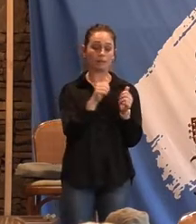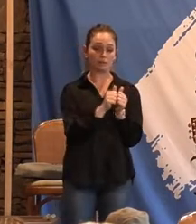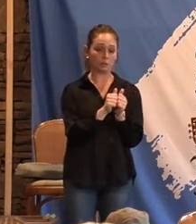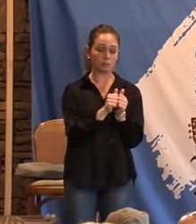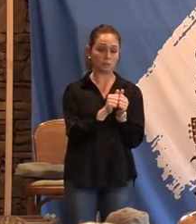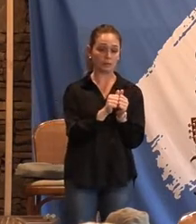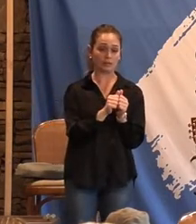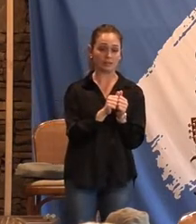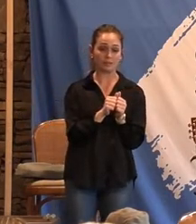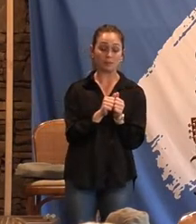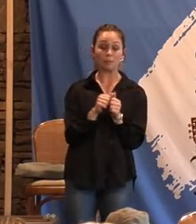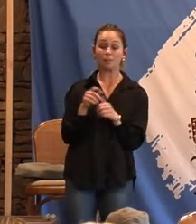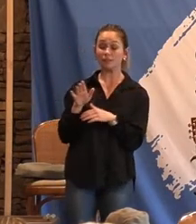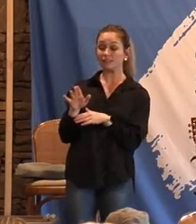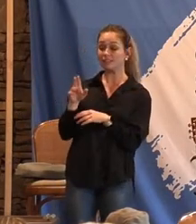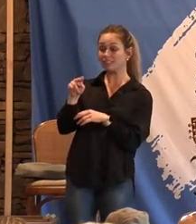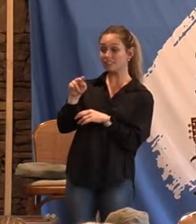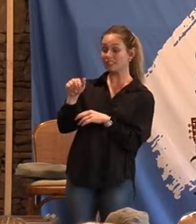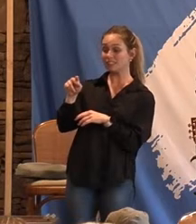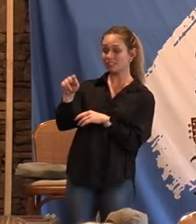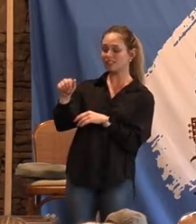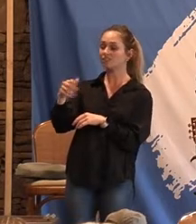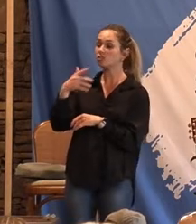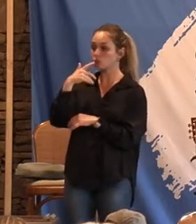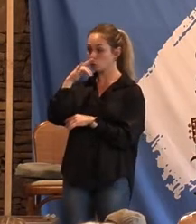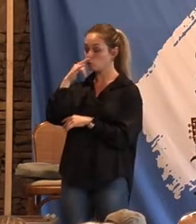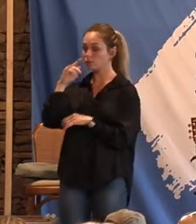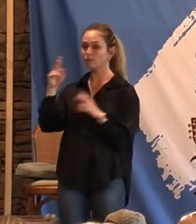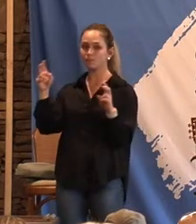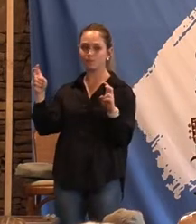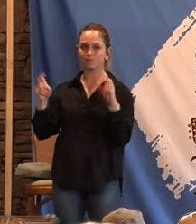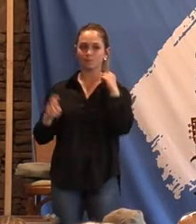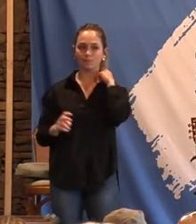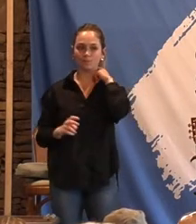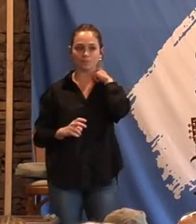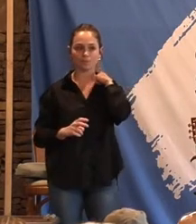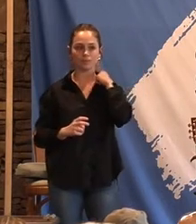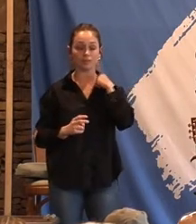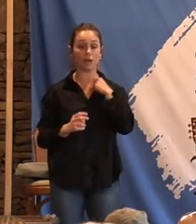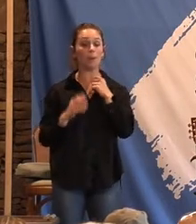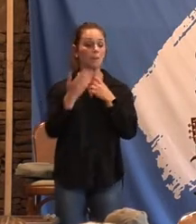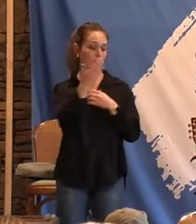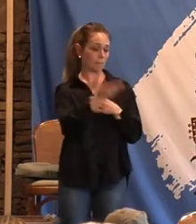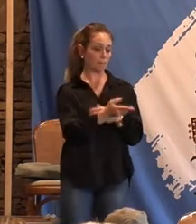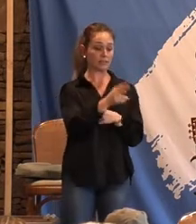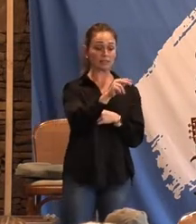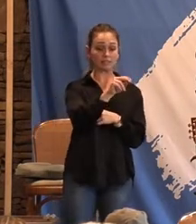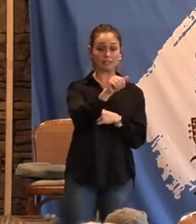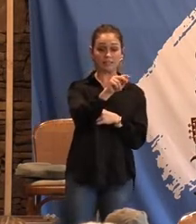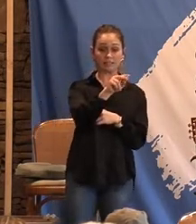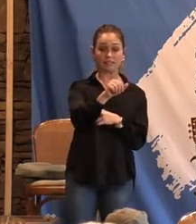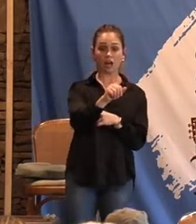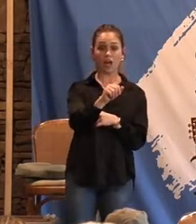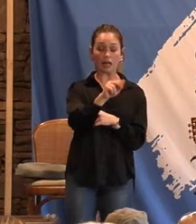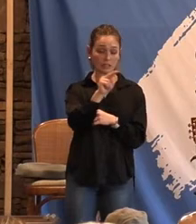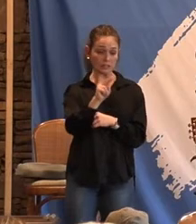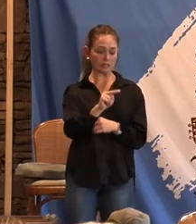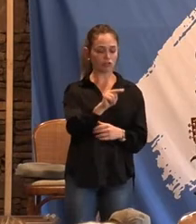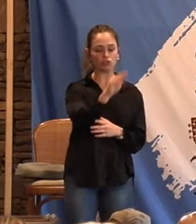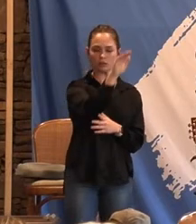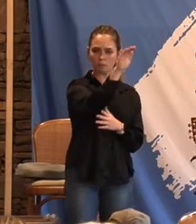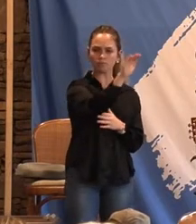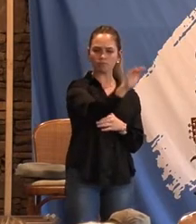Mess with Miss Nana's Children. Now, Miss Nana was a very, very